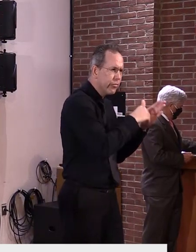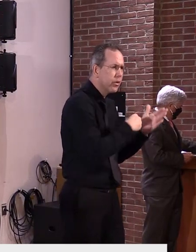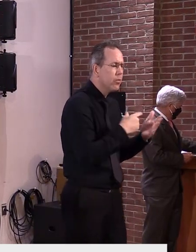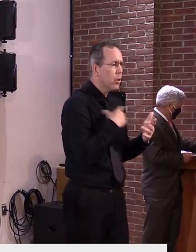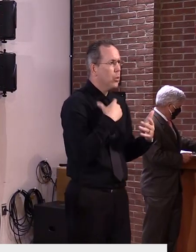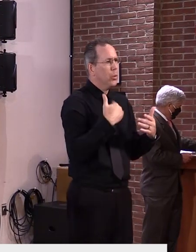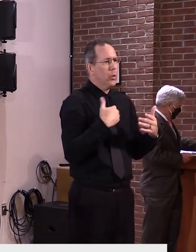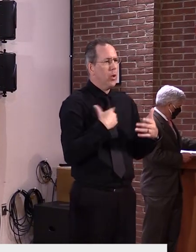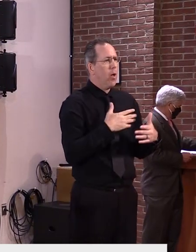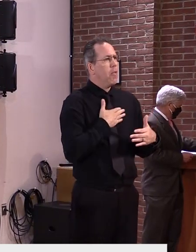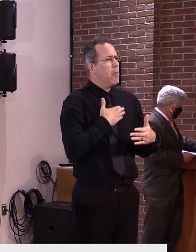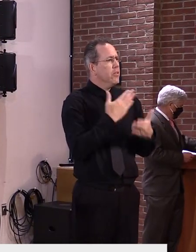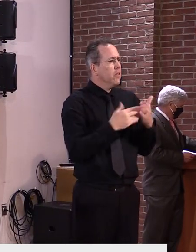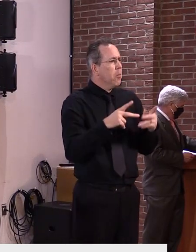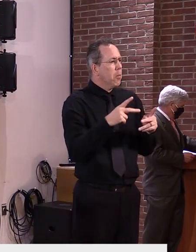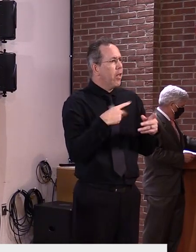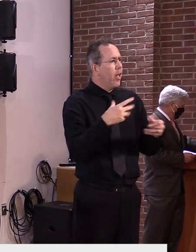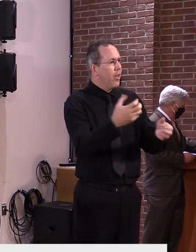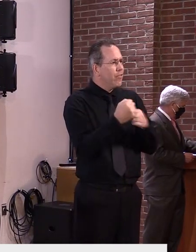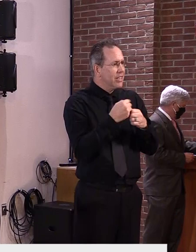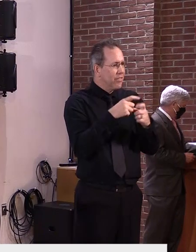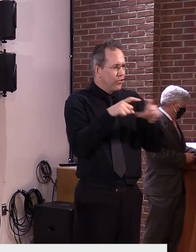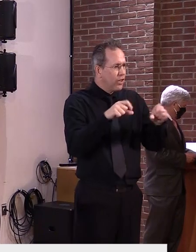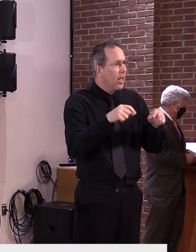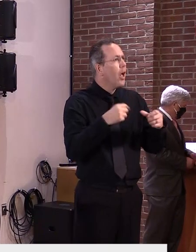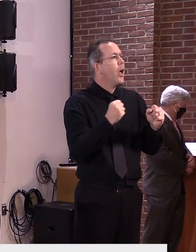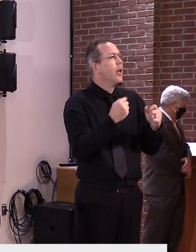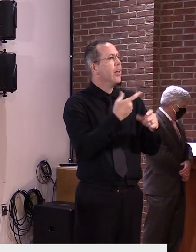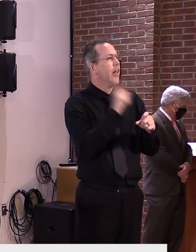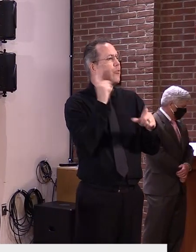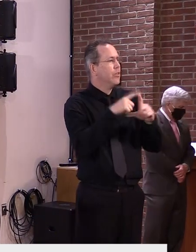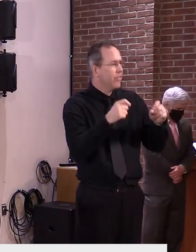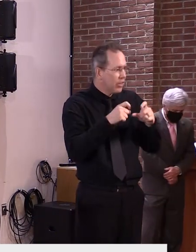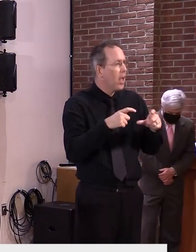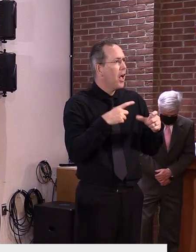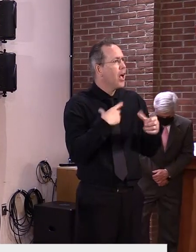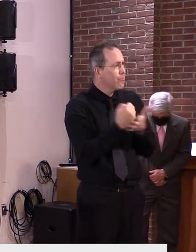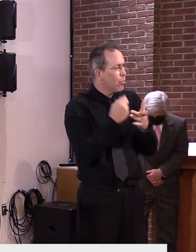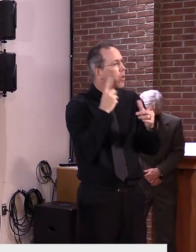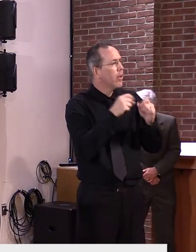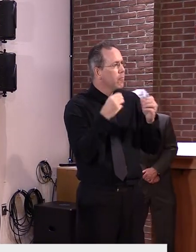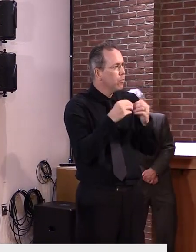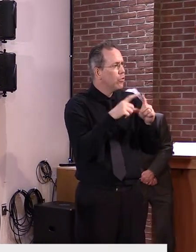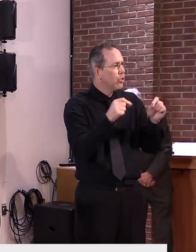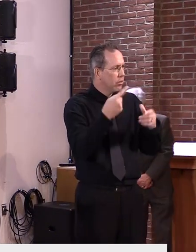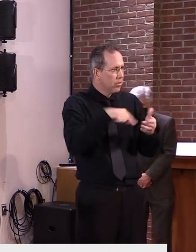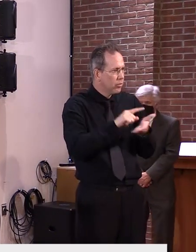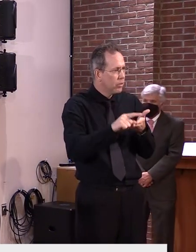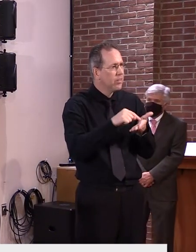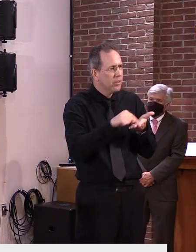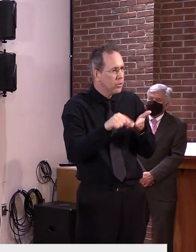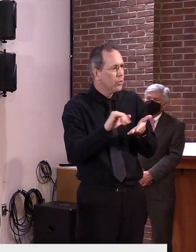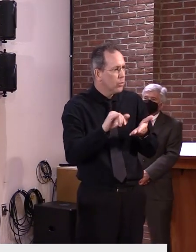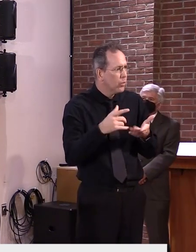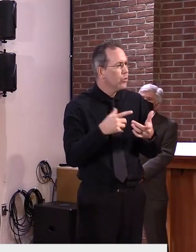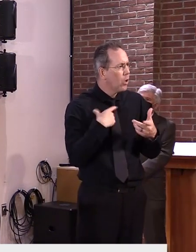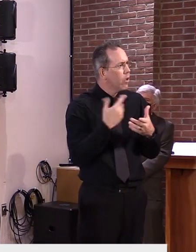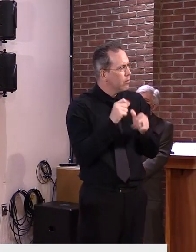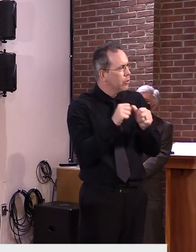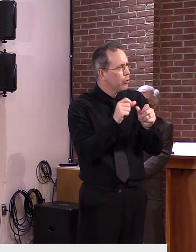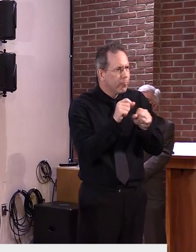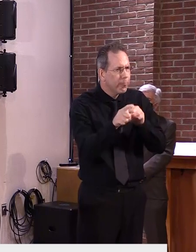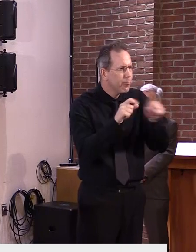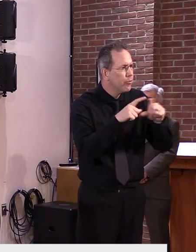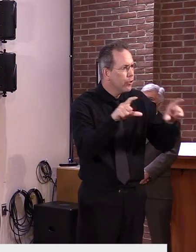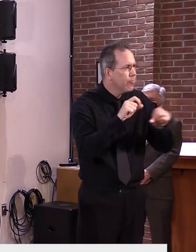already received payment last week and will receive payments this week, and we'll do that continuing on each week. Can I still apply to